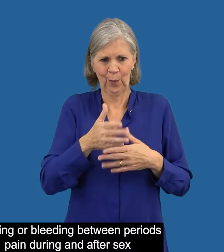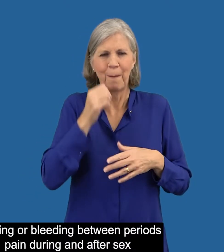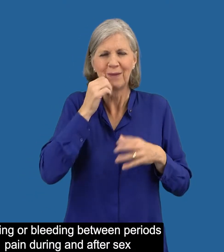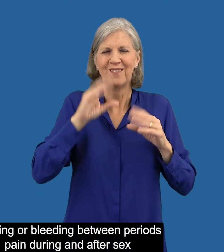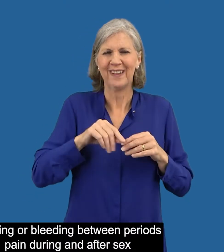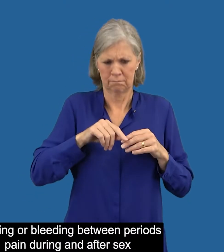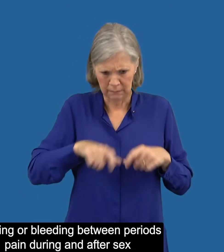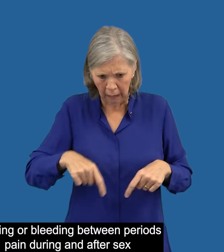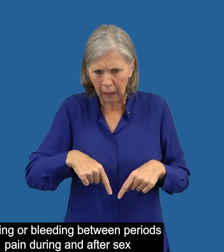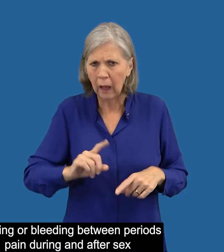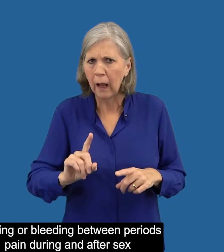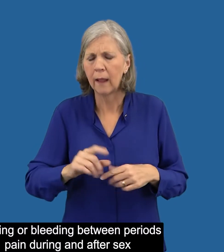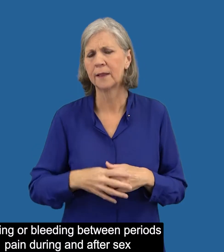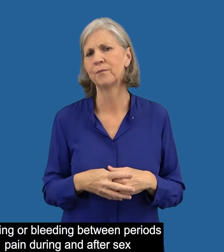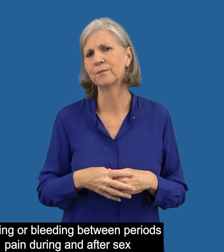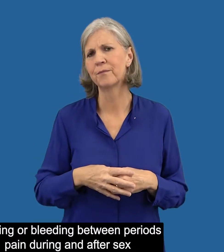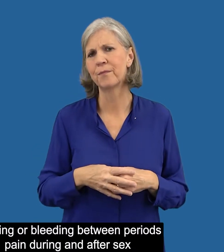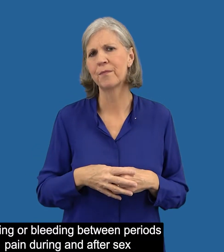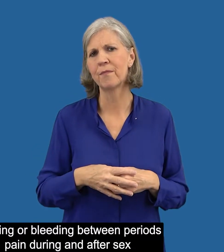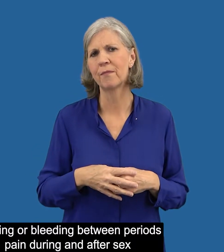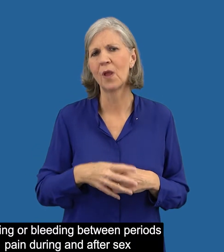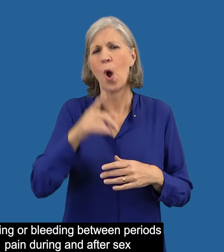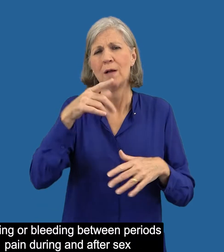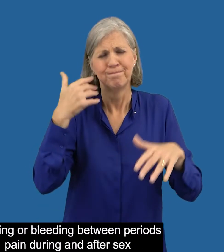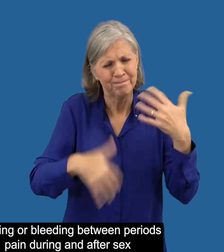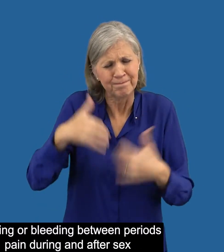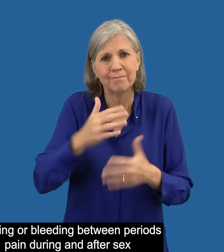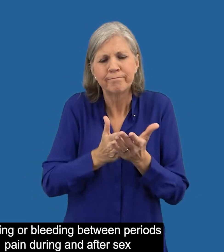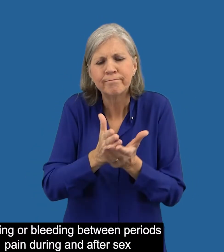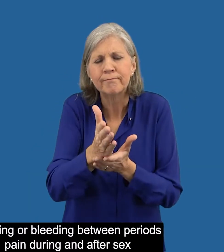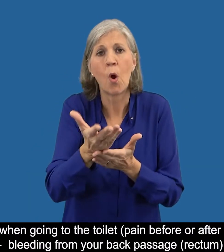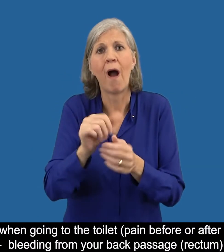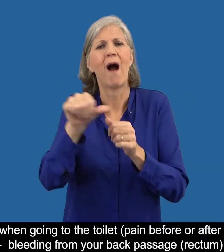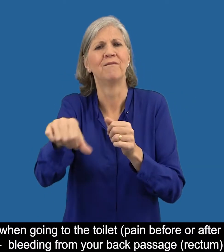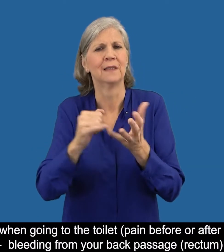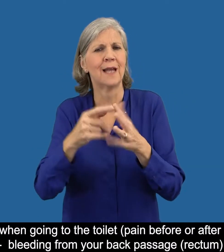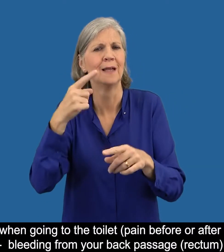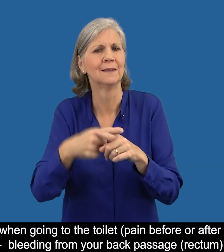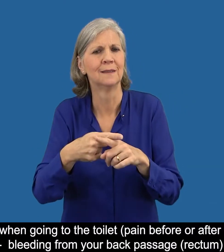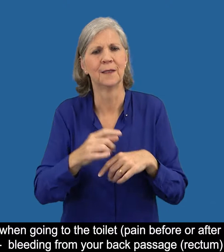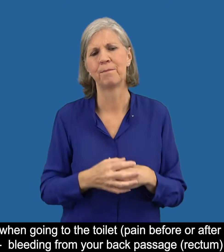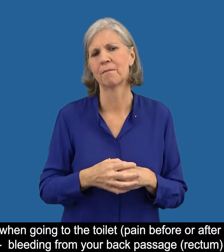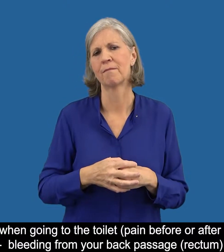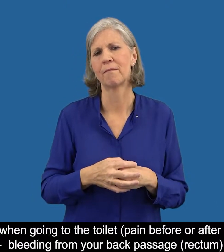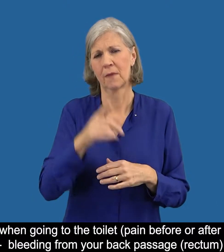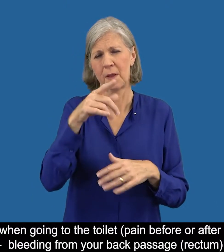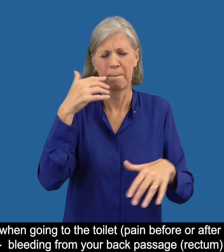Spotting or bleeding between periods. Pain during and after sex. Pain or bleeding when going